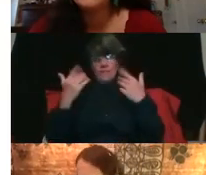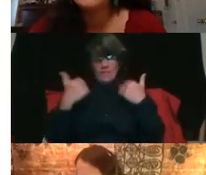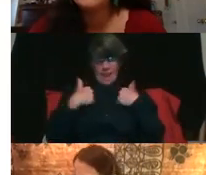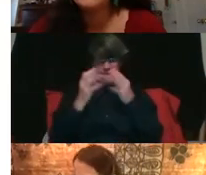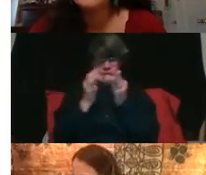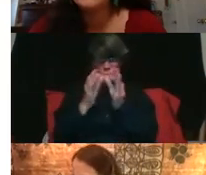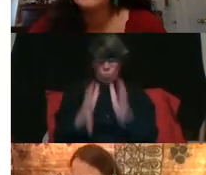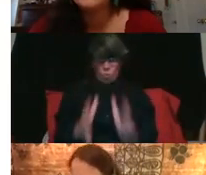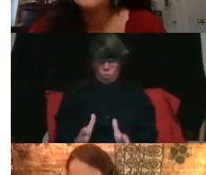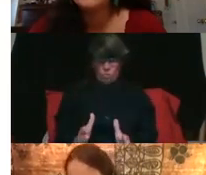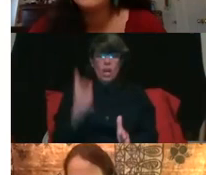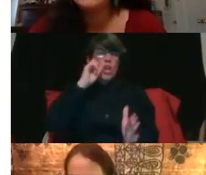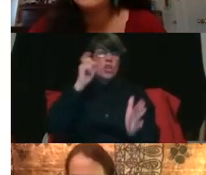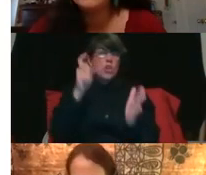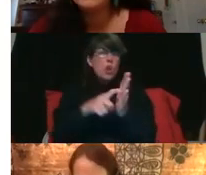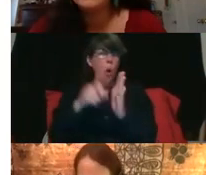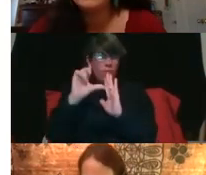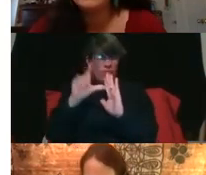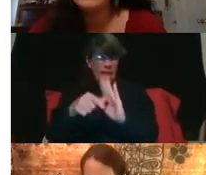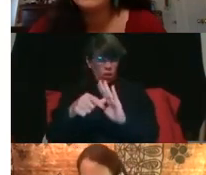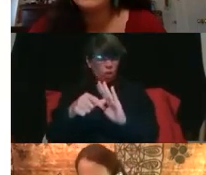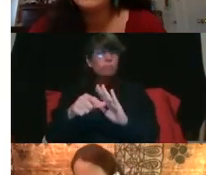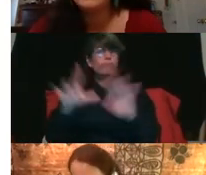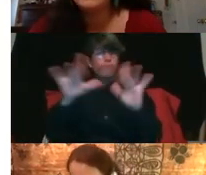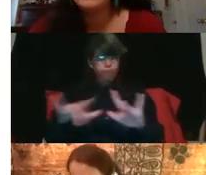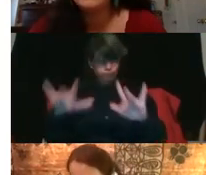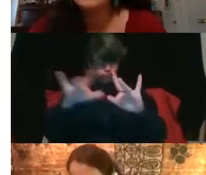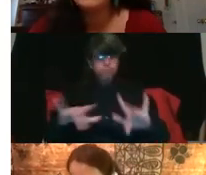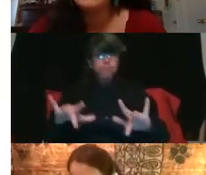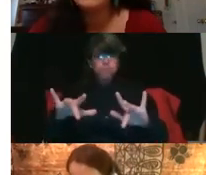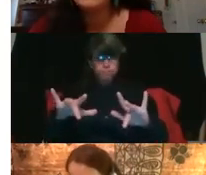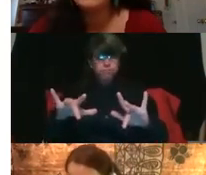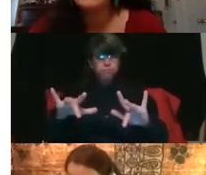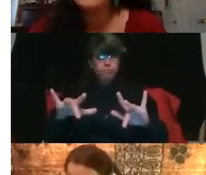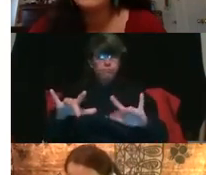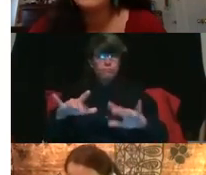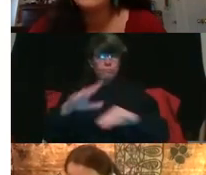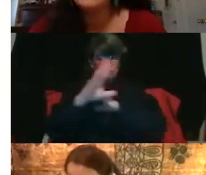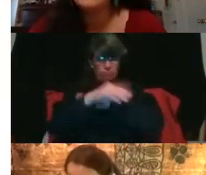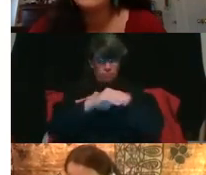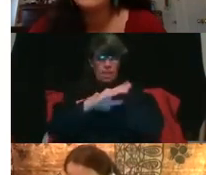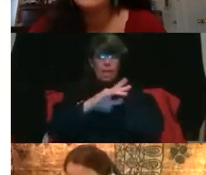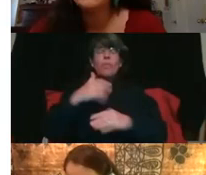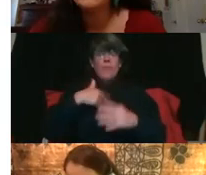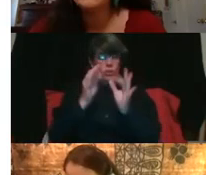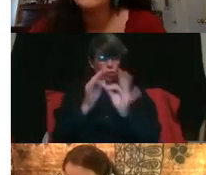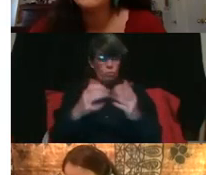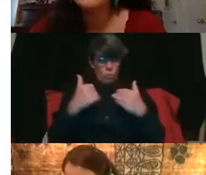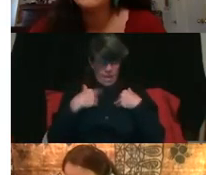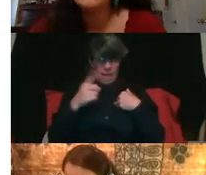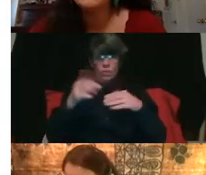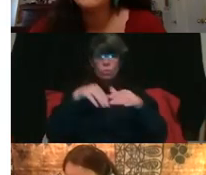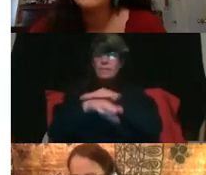recordings that you'll see will also be on our, that you can get, will have the interpreter on. So it's access